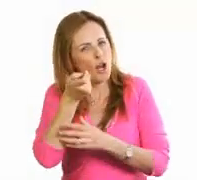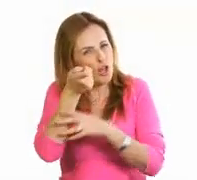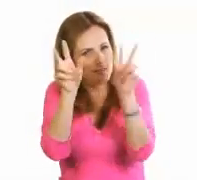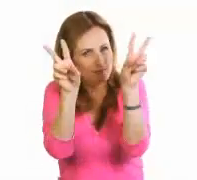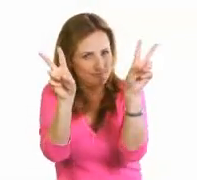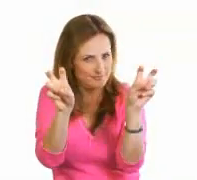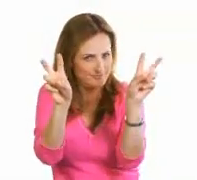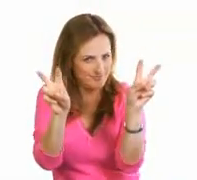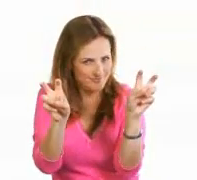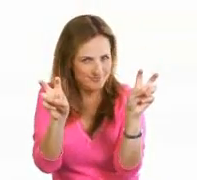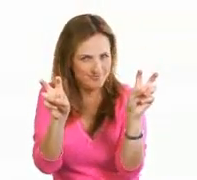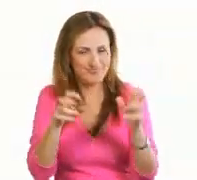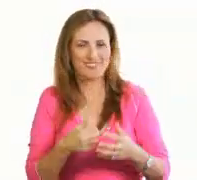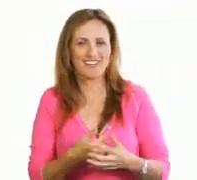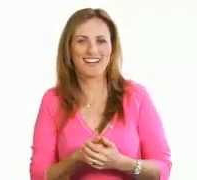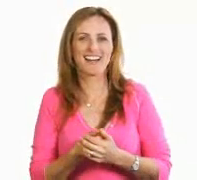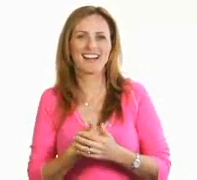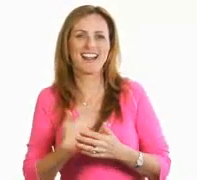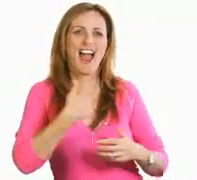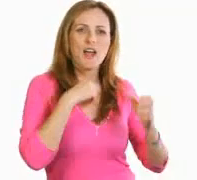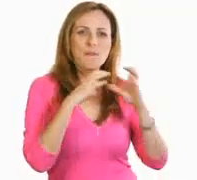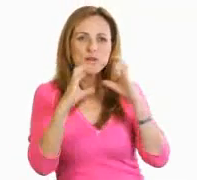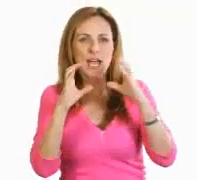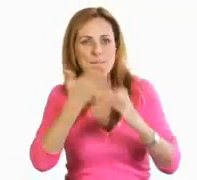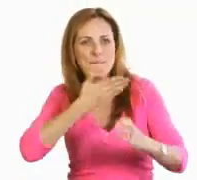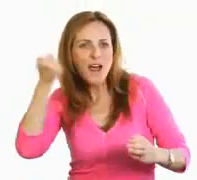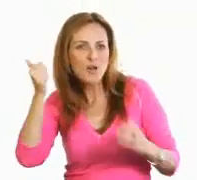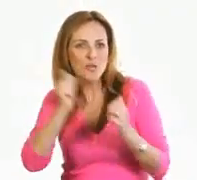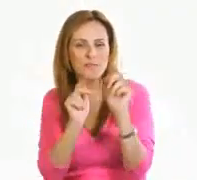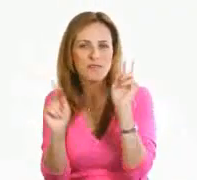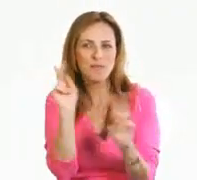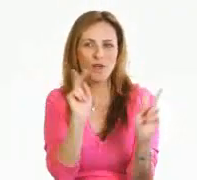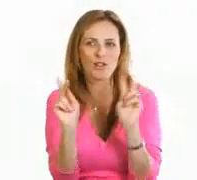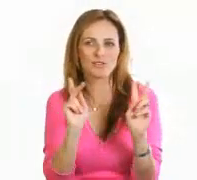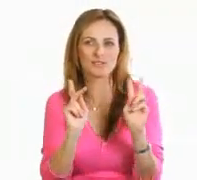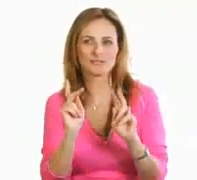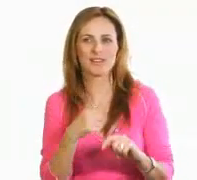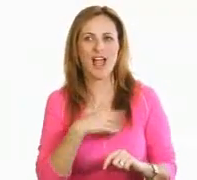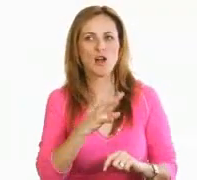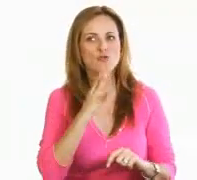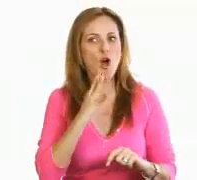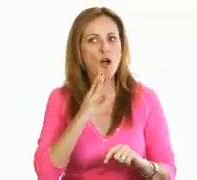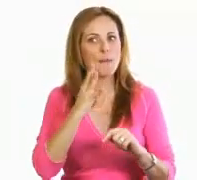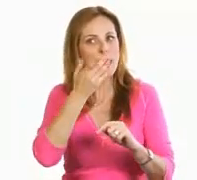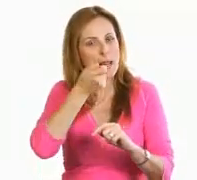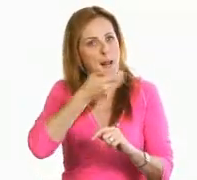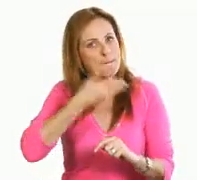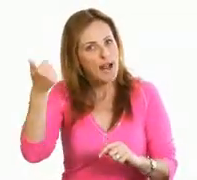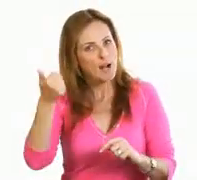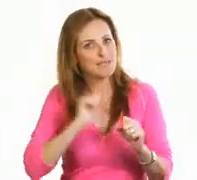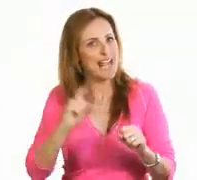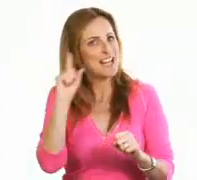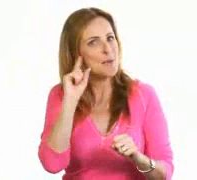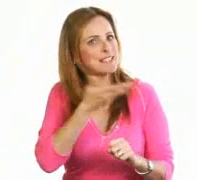I could hear better in this ear, and I communicate better, and I can talk a little better,